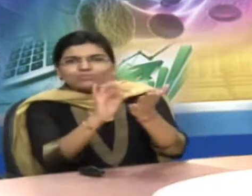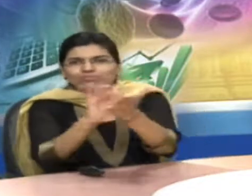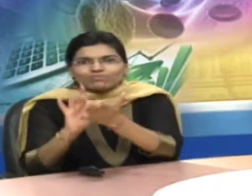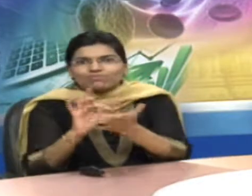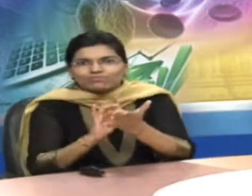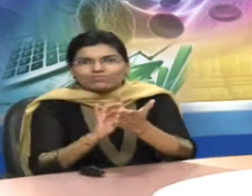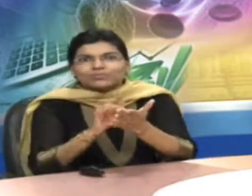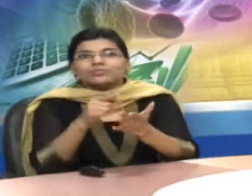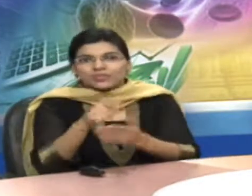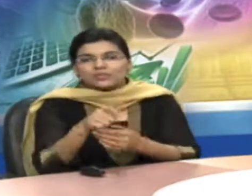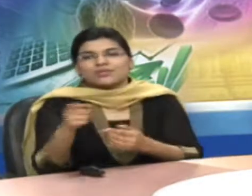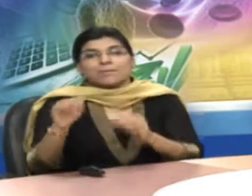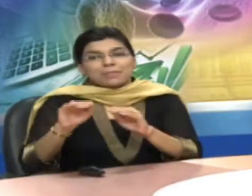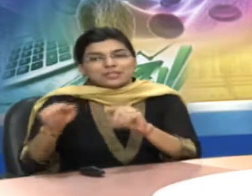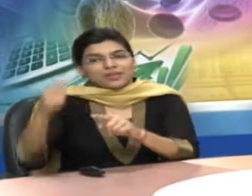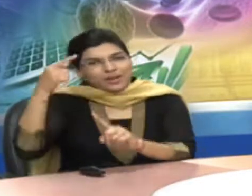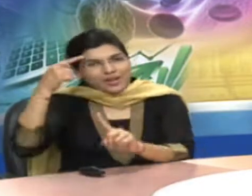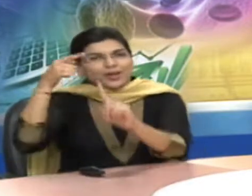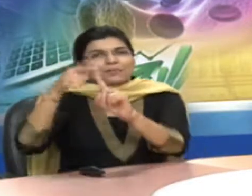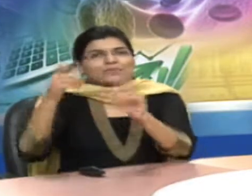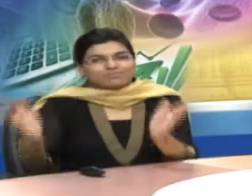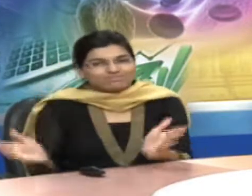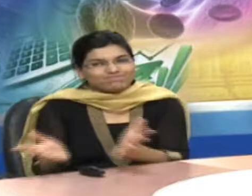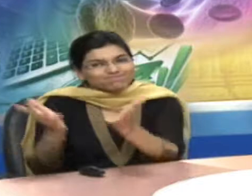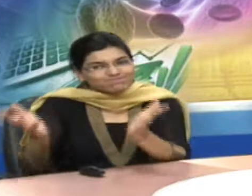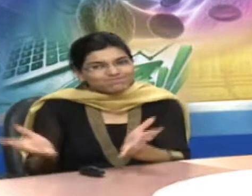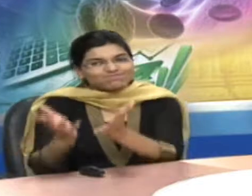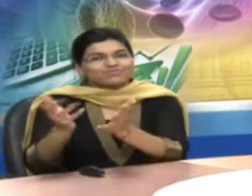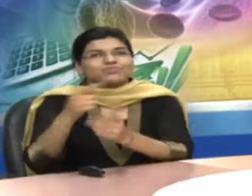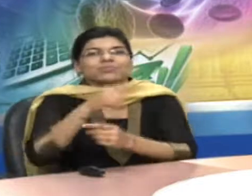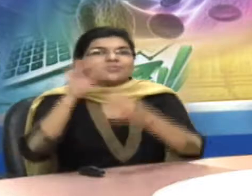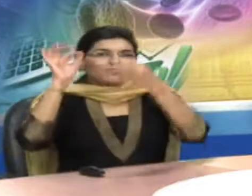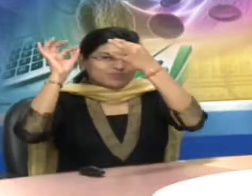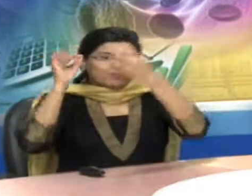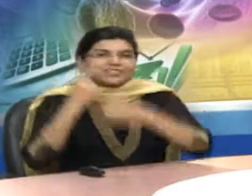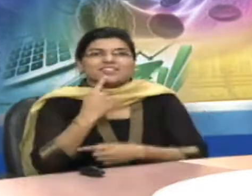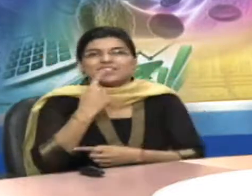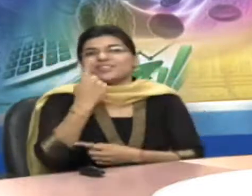and curiosity. So that is why he is willing to go